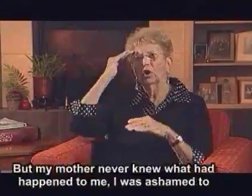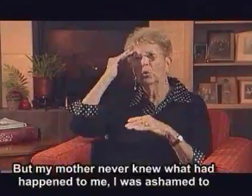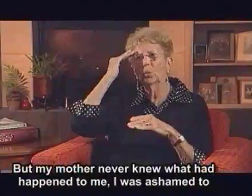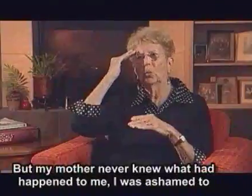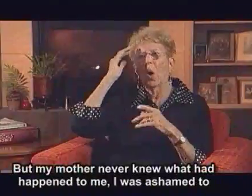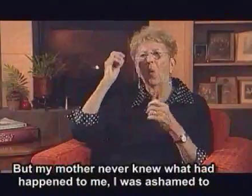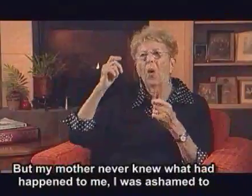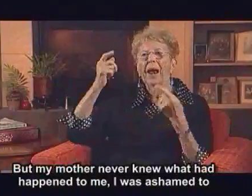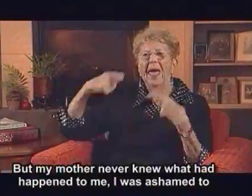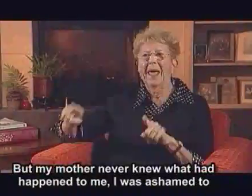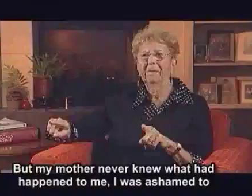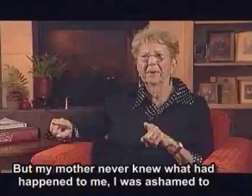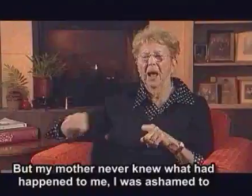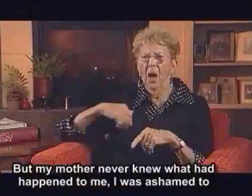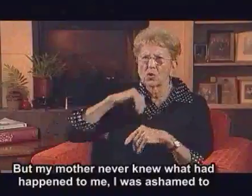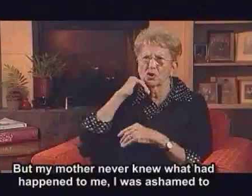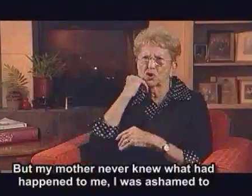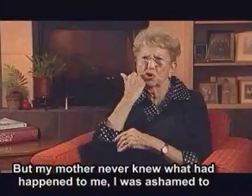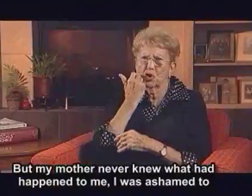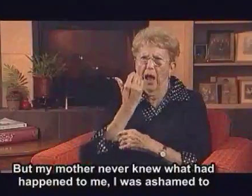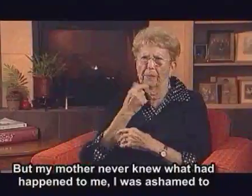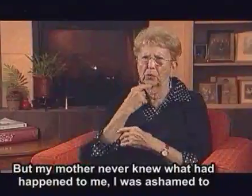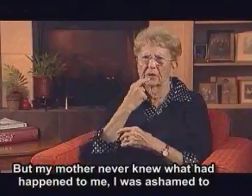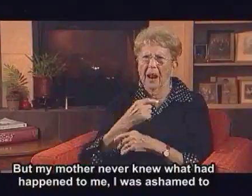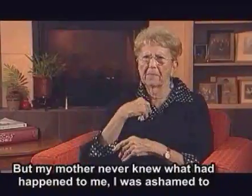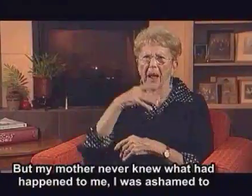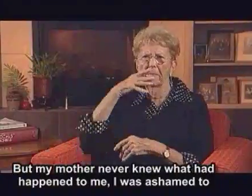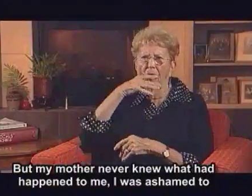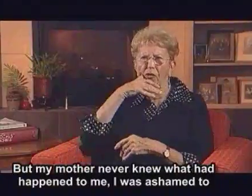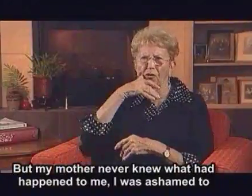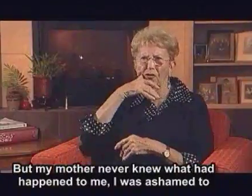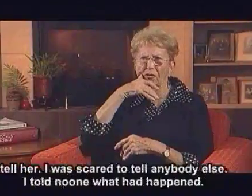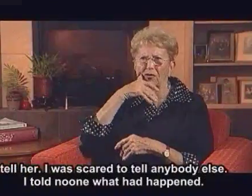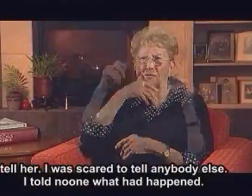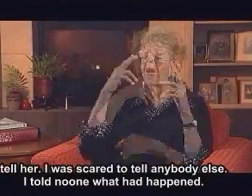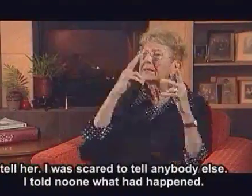But my mother never knew what had happened to me. I was ashamed to tell her.